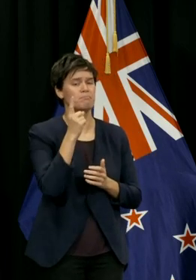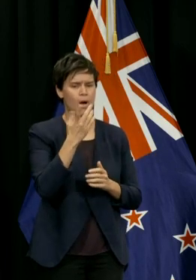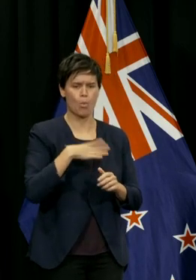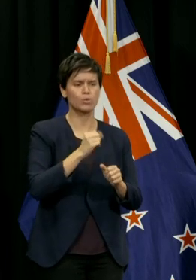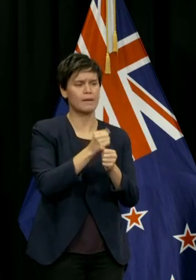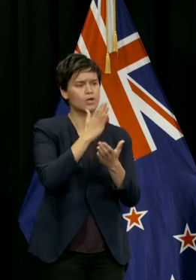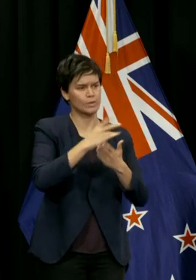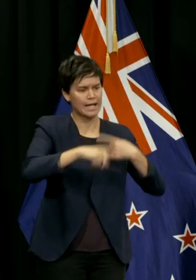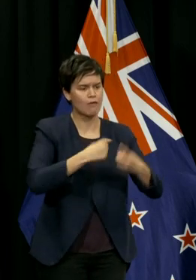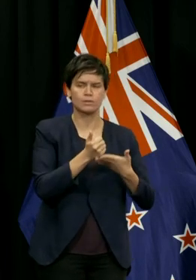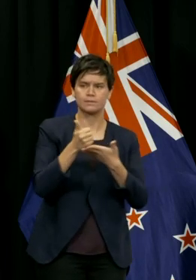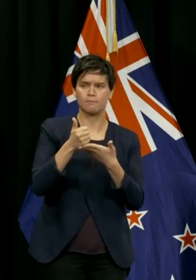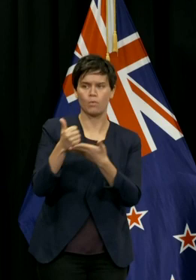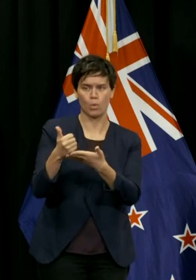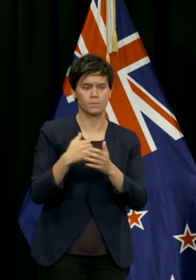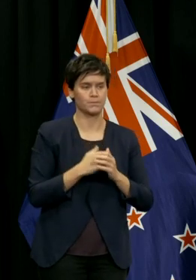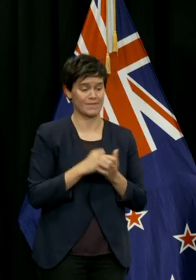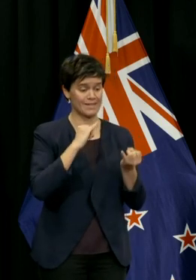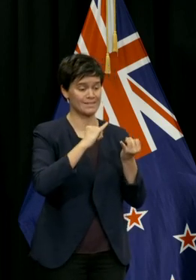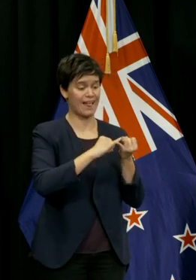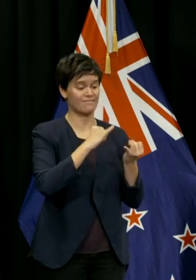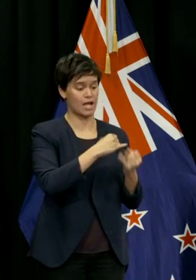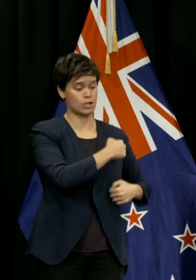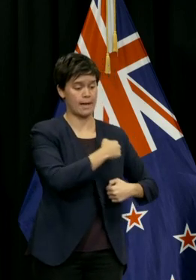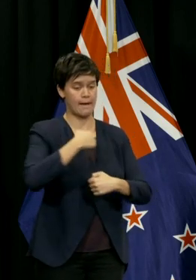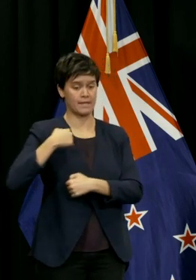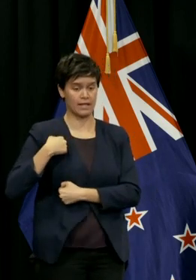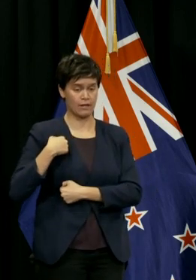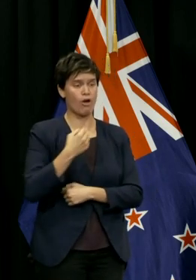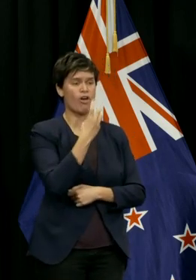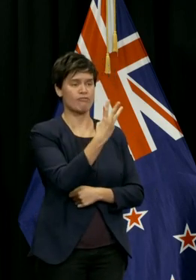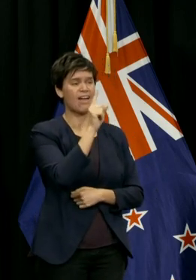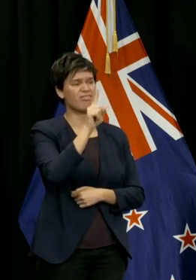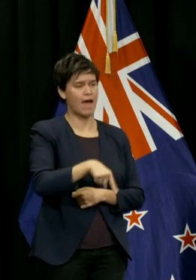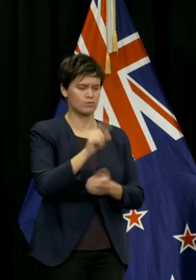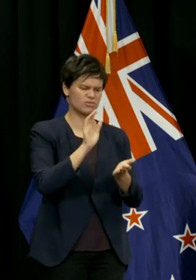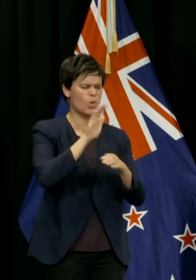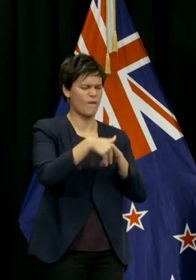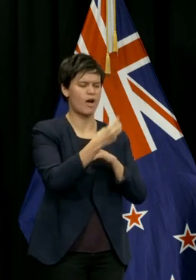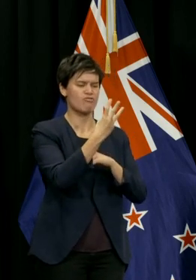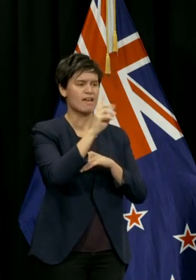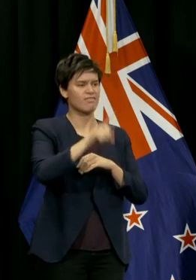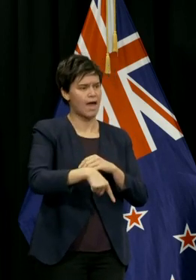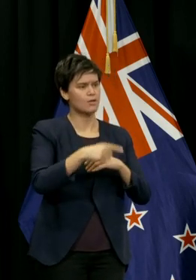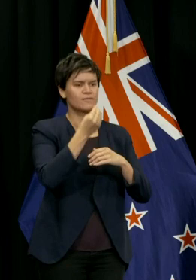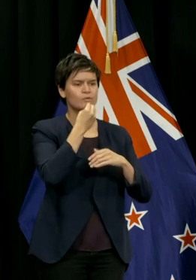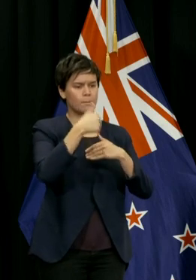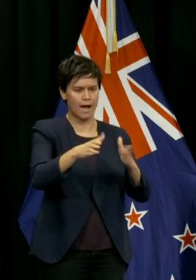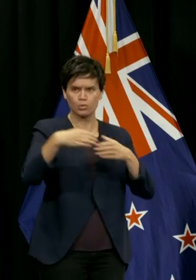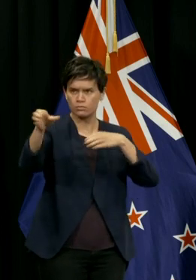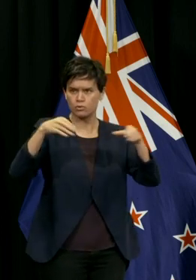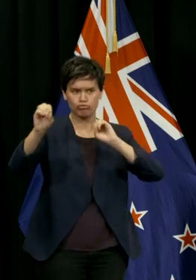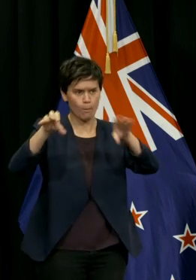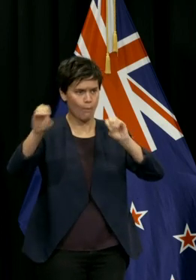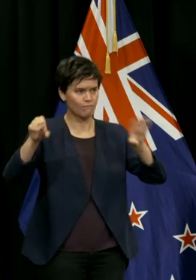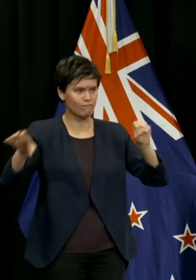supported. Salvation Army did 3,100 parcels last week with significantly higher demand in the Auckland and Northland